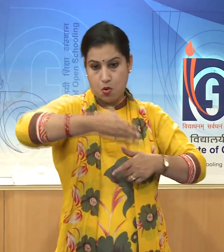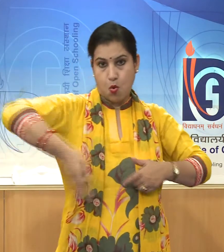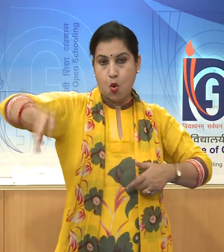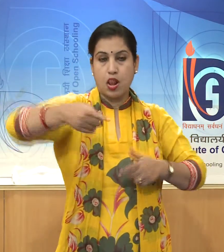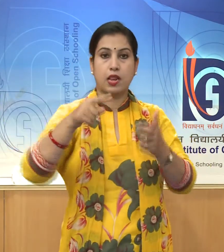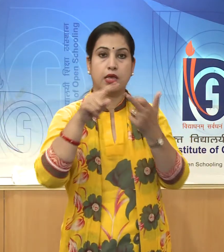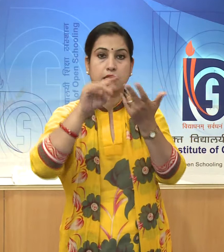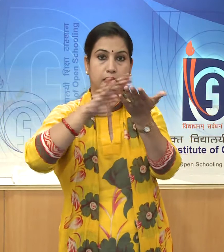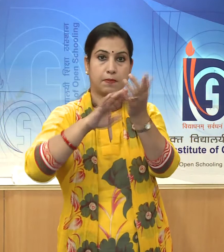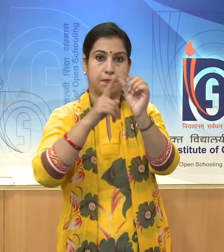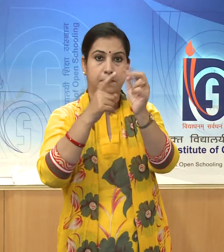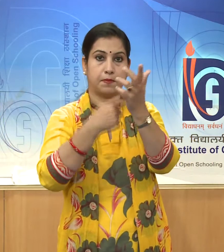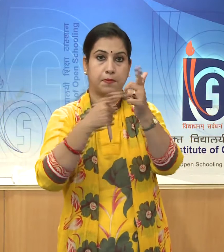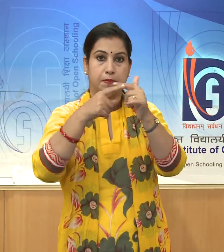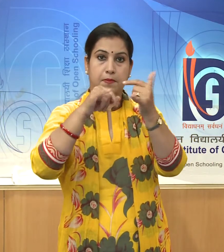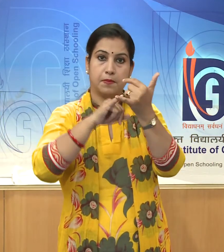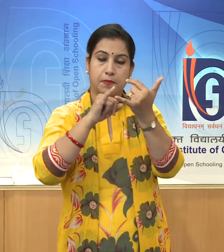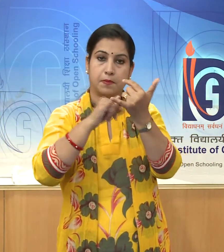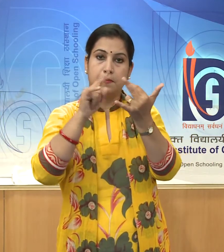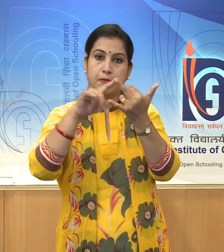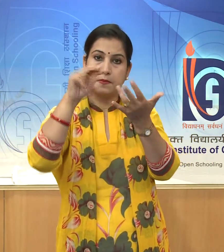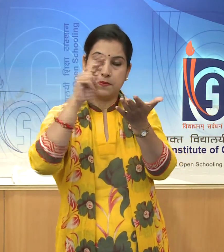Impressionists and describe